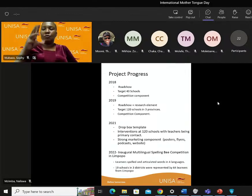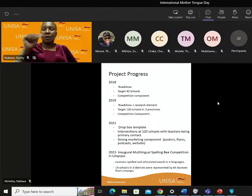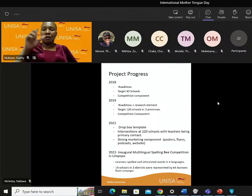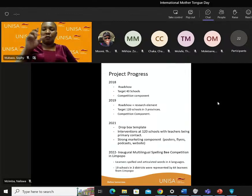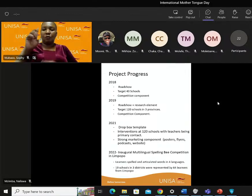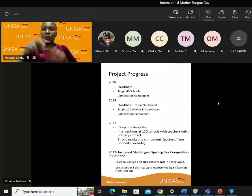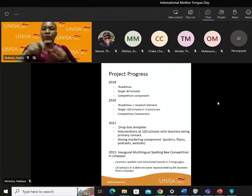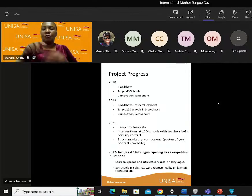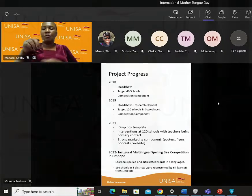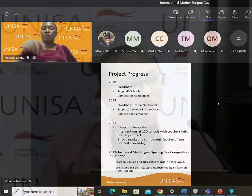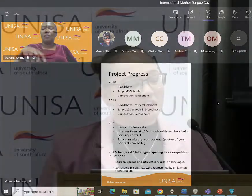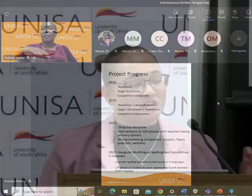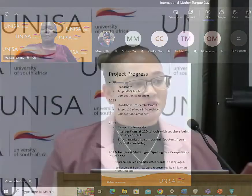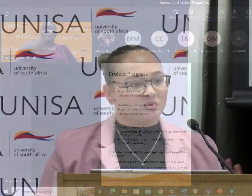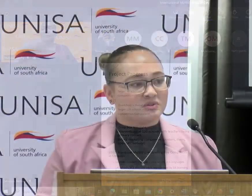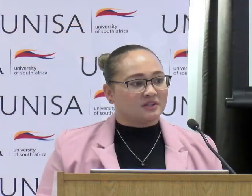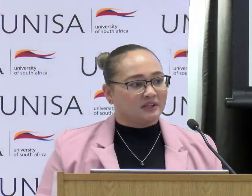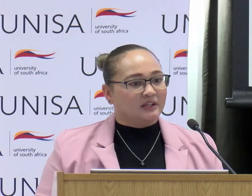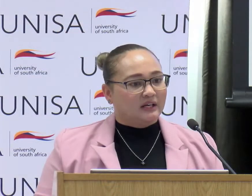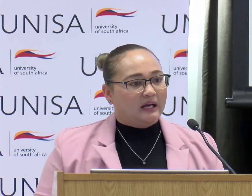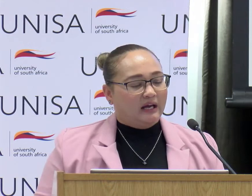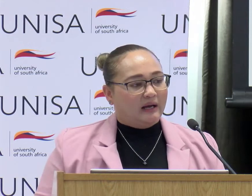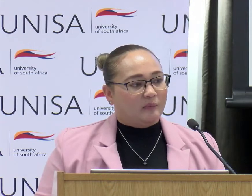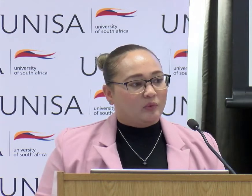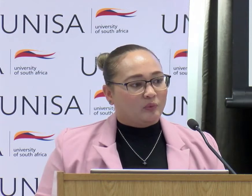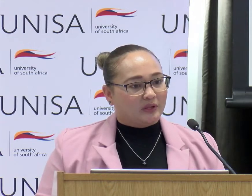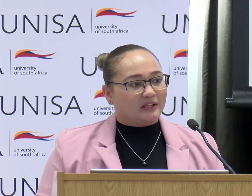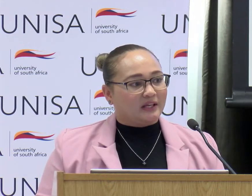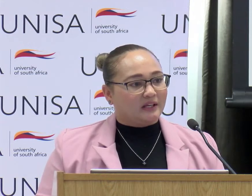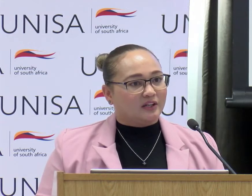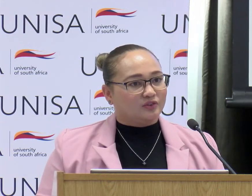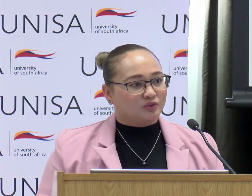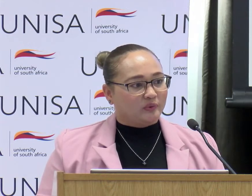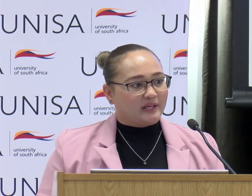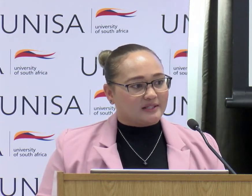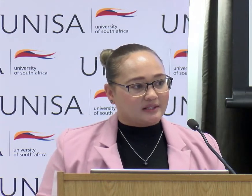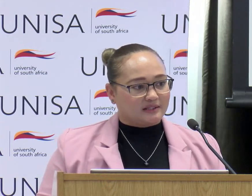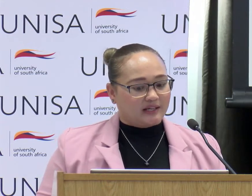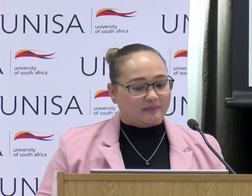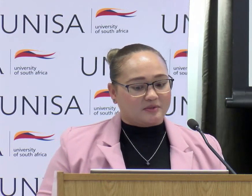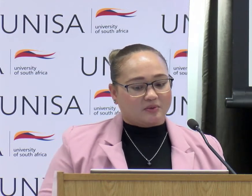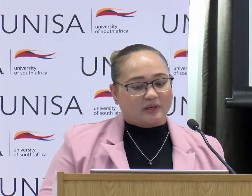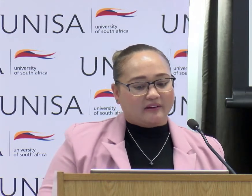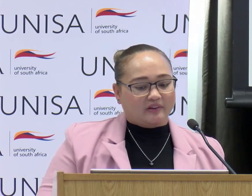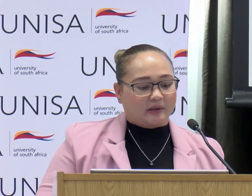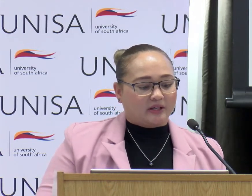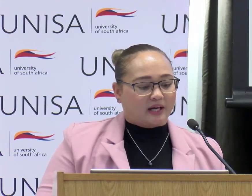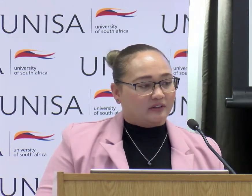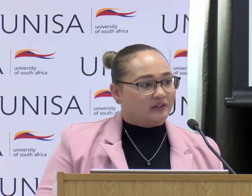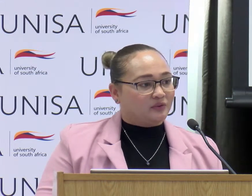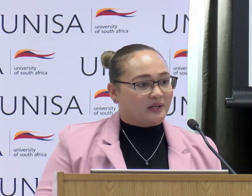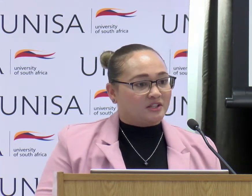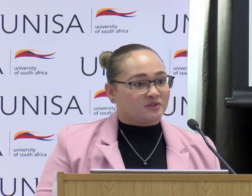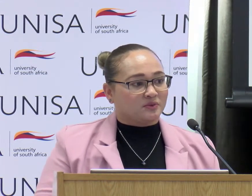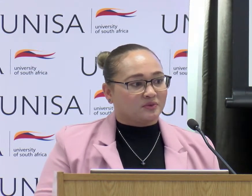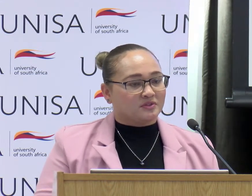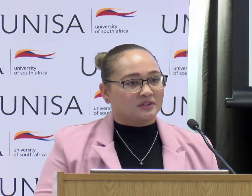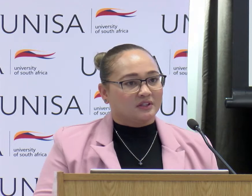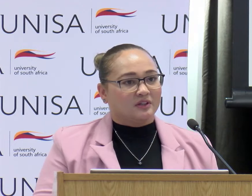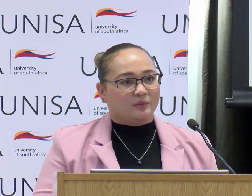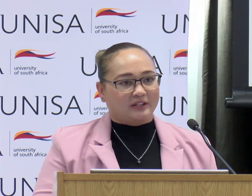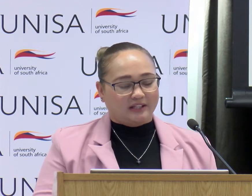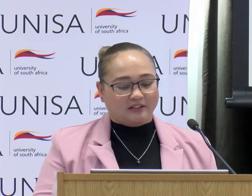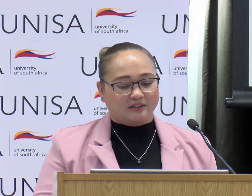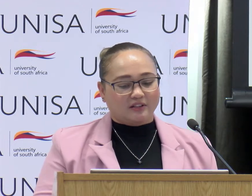each had a province, and we each went to 40 schools within 2 weeks' time. So we covered about 120